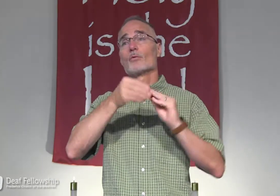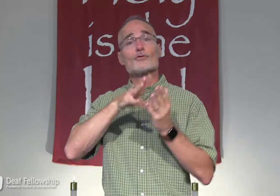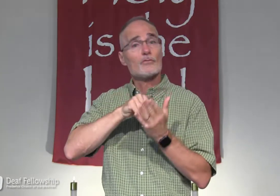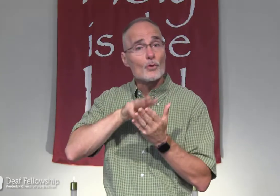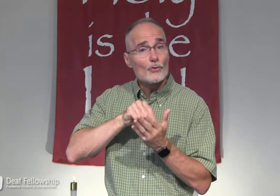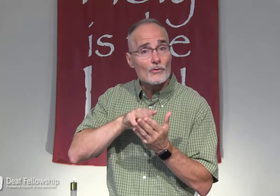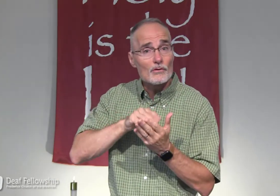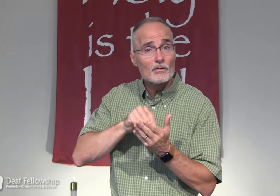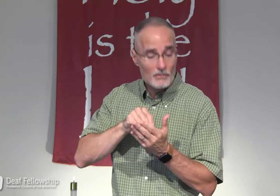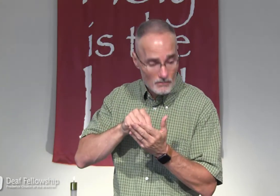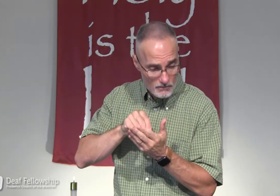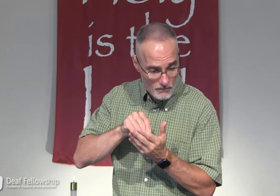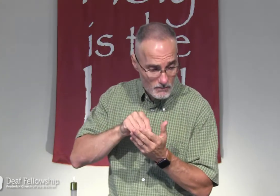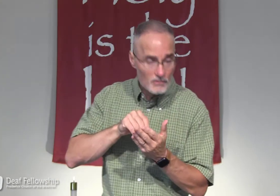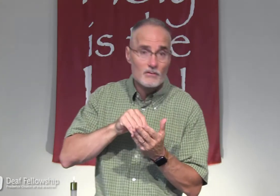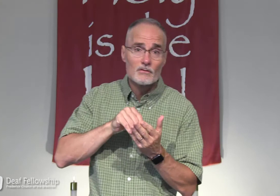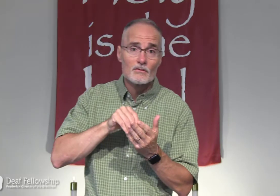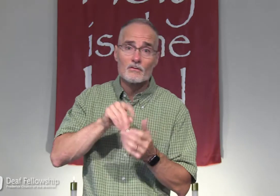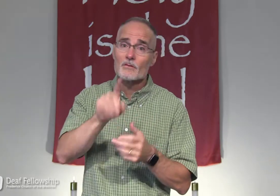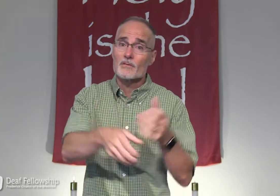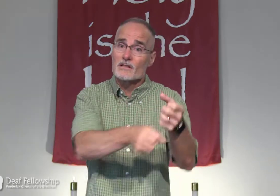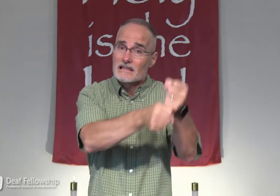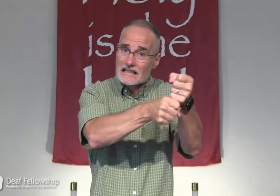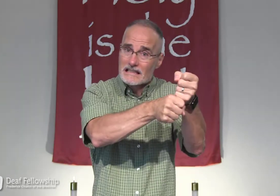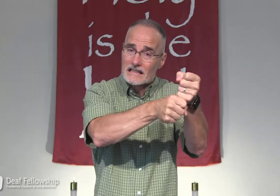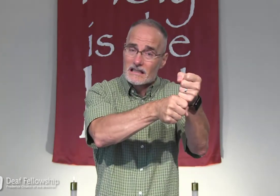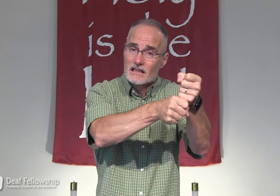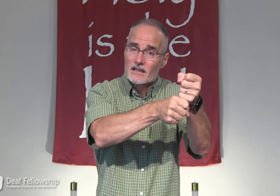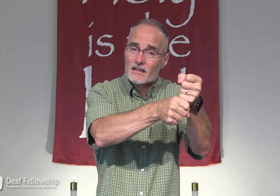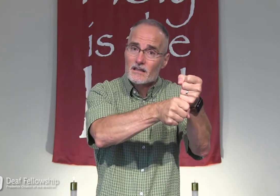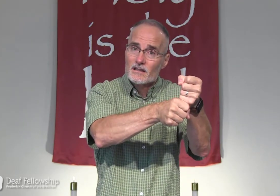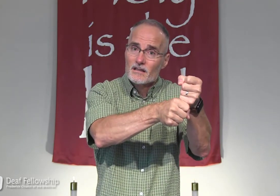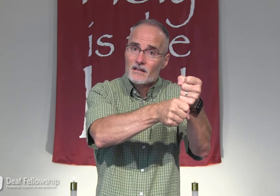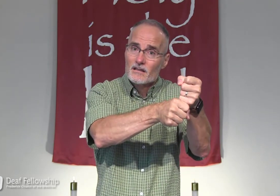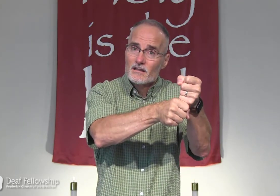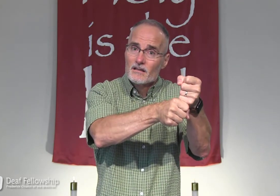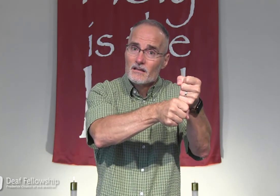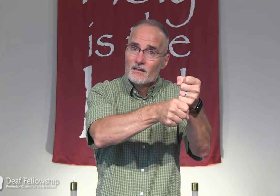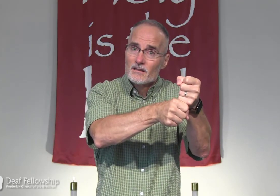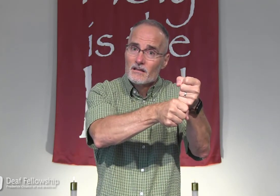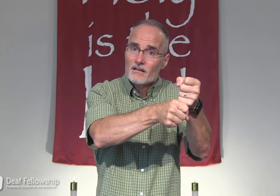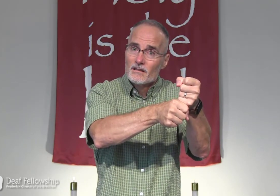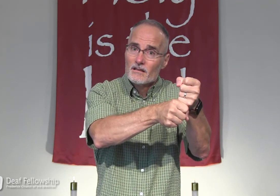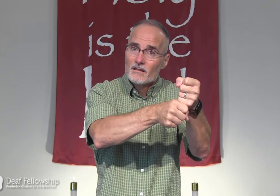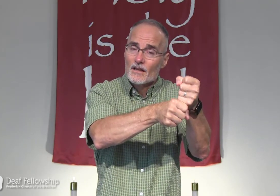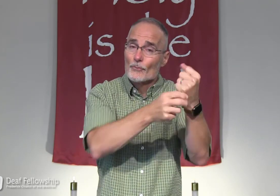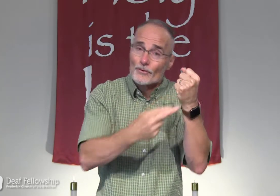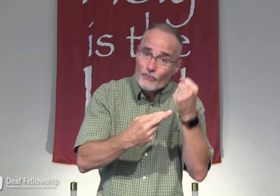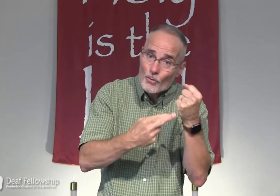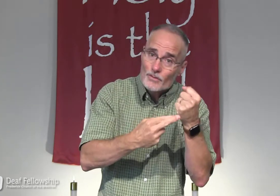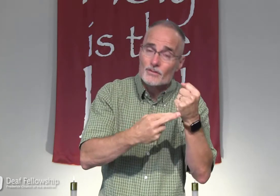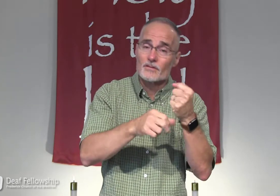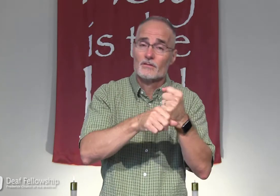First, all that you've learned, you have to hold on to it. Cling tight.